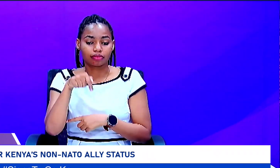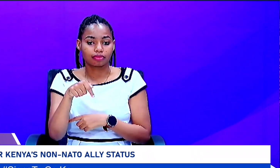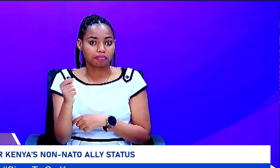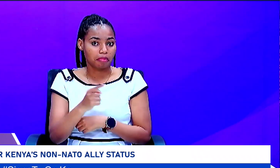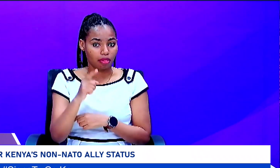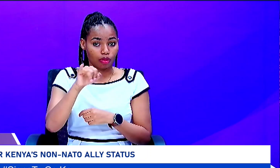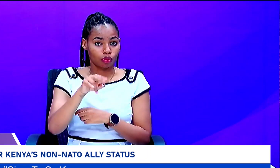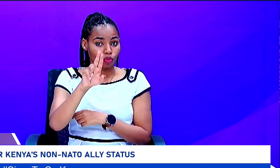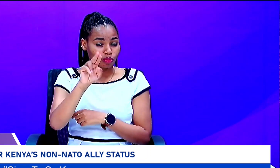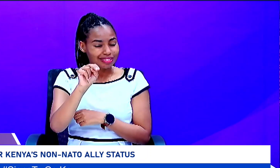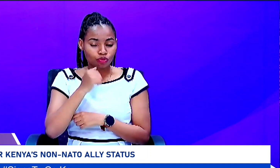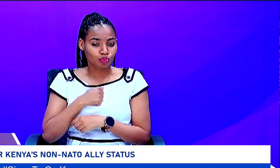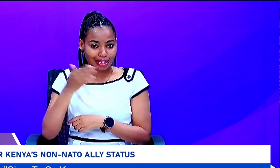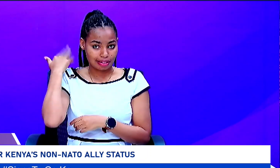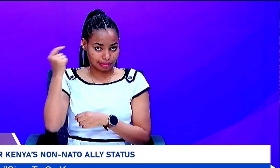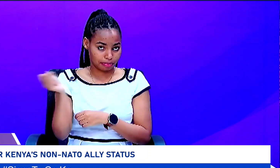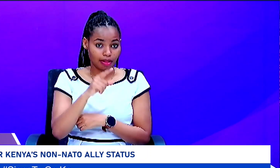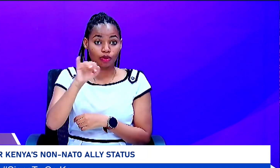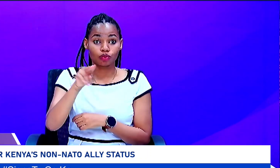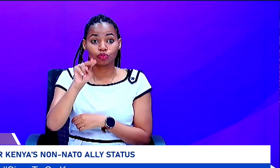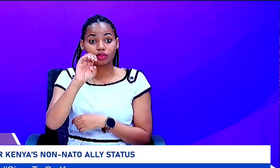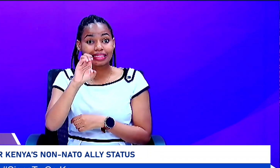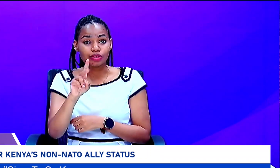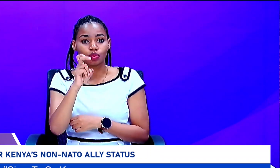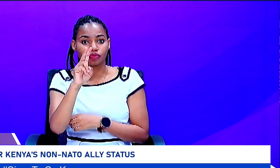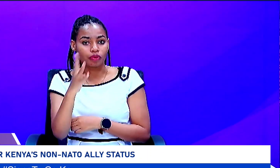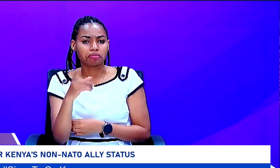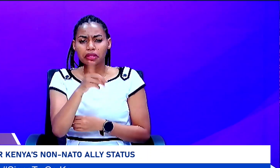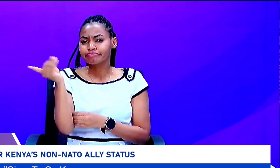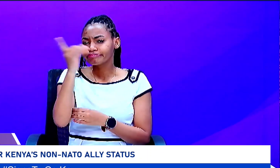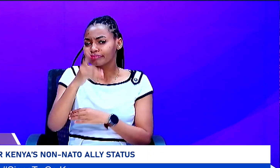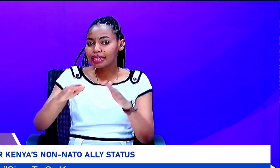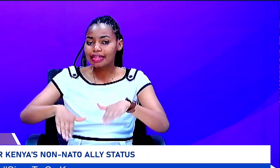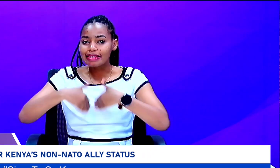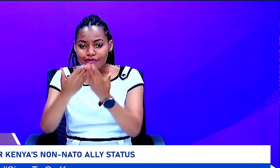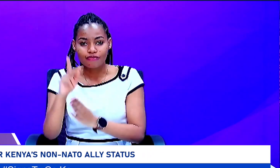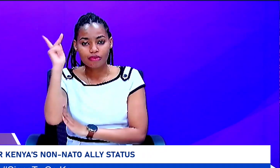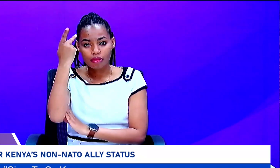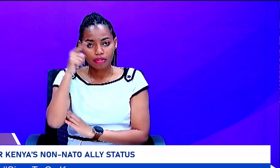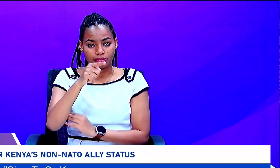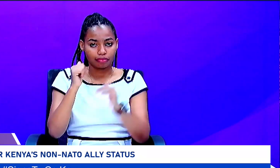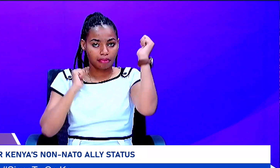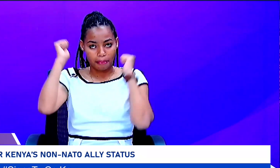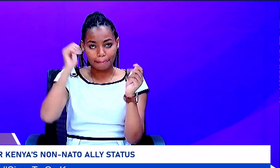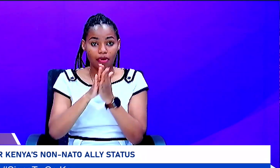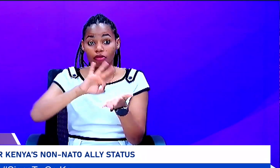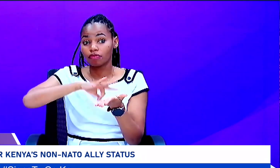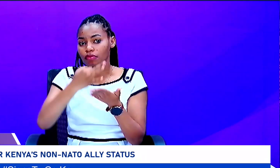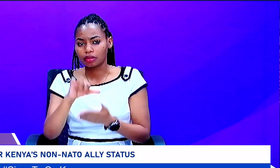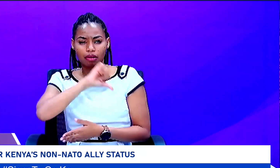has initiated a formal review of the status, which granted to Kenya in June 2024.